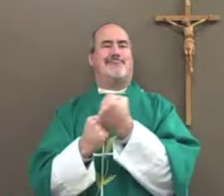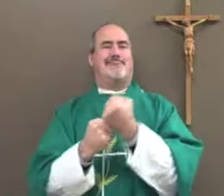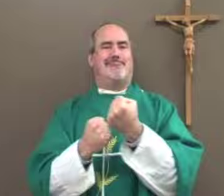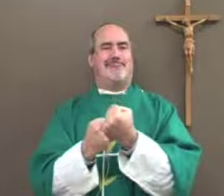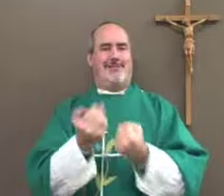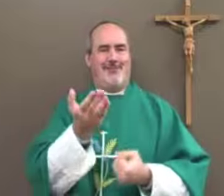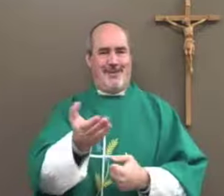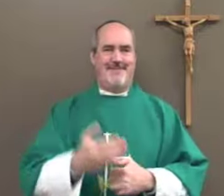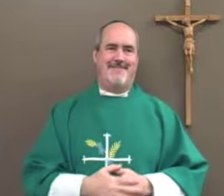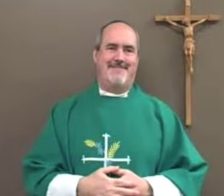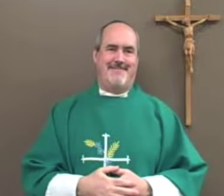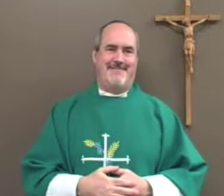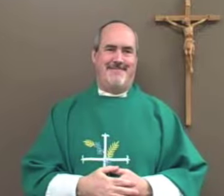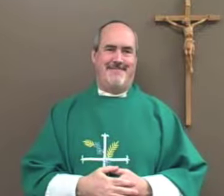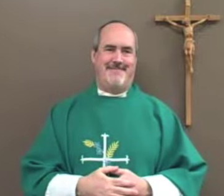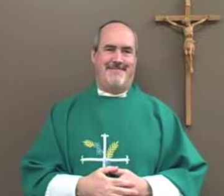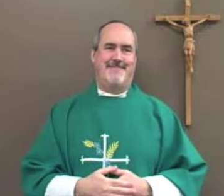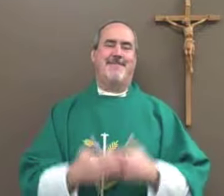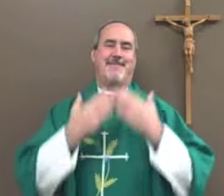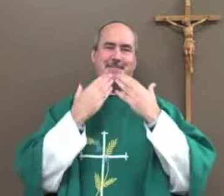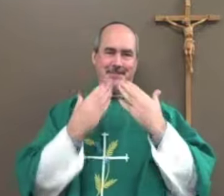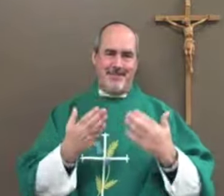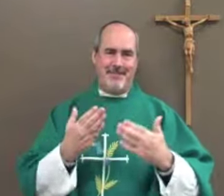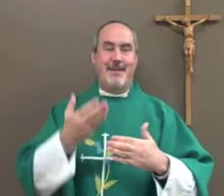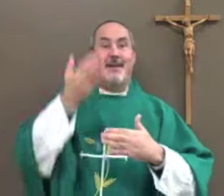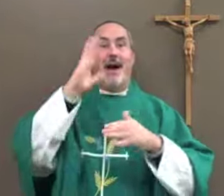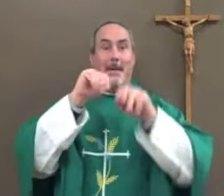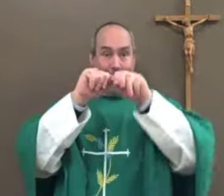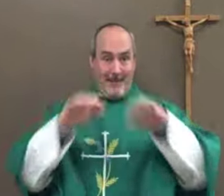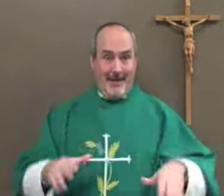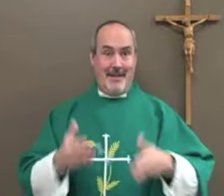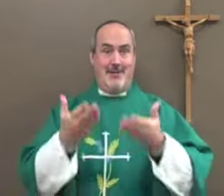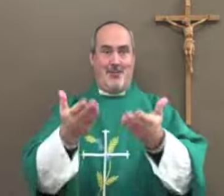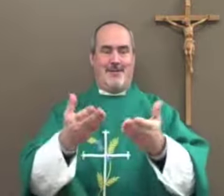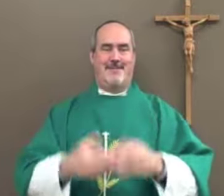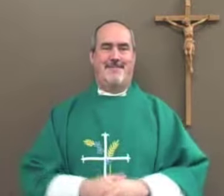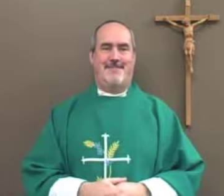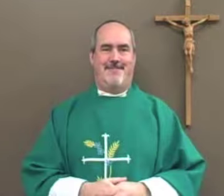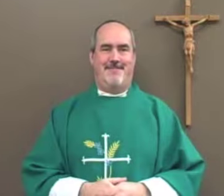you trust who can help support and strengthen your faith. Thank you, and God bless you.